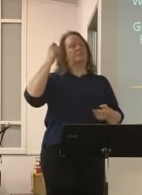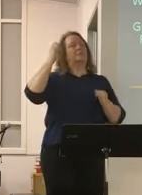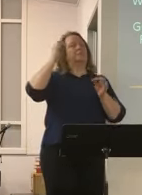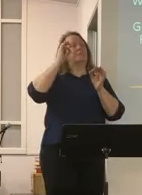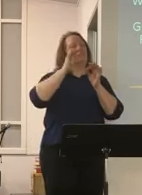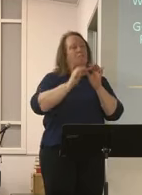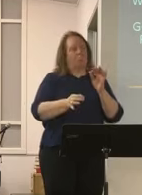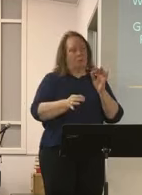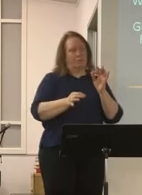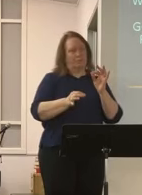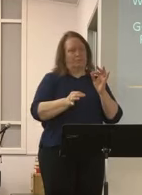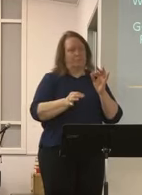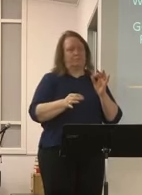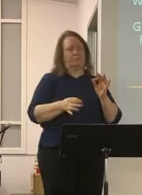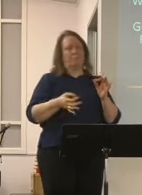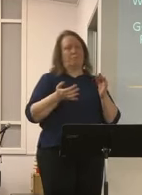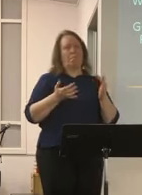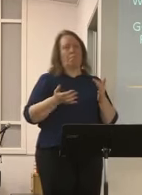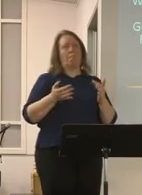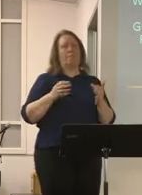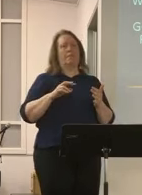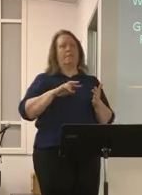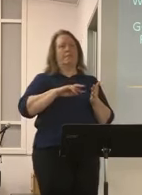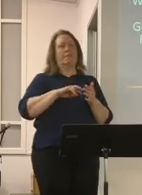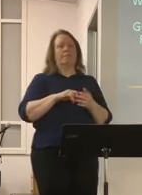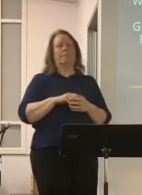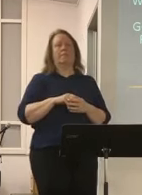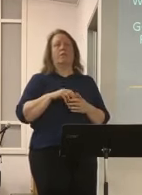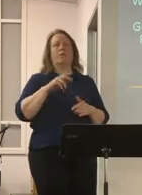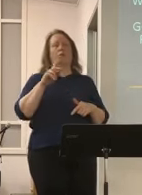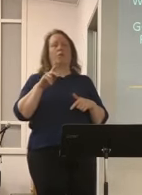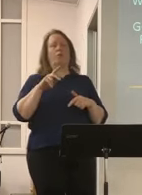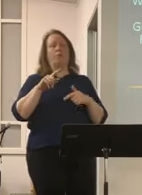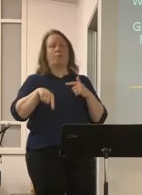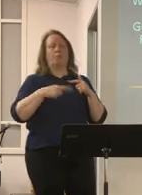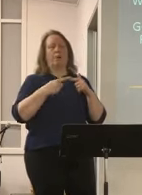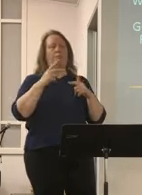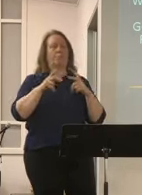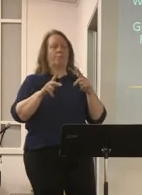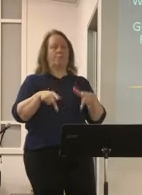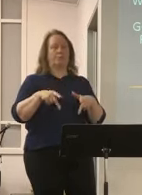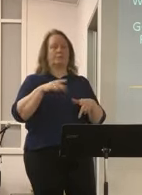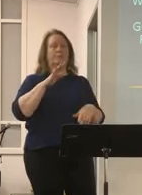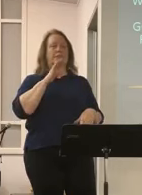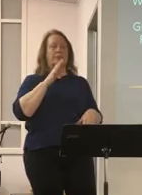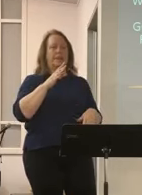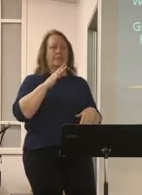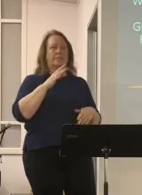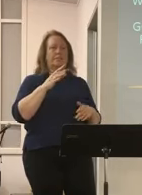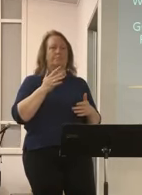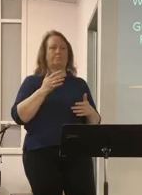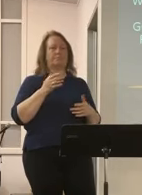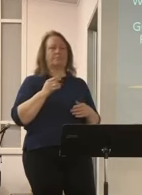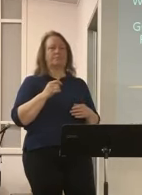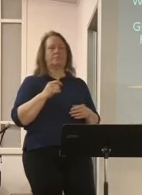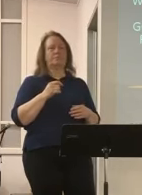simple. And that's what makes Christianity, when anybody says this, and I'll wrap it up with